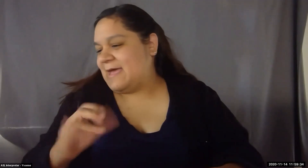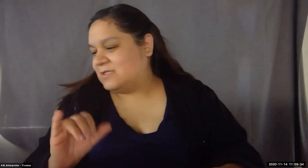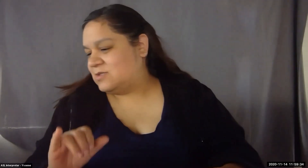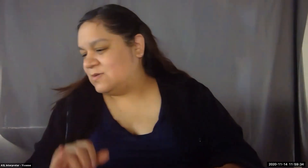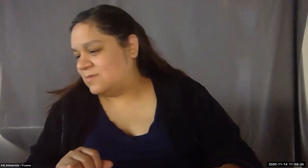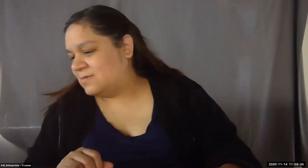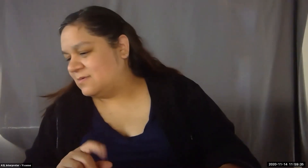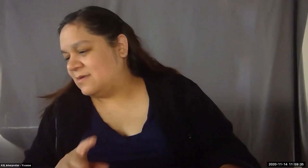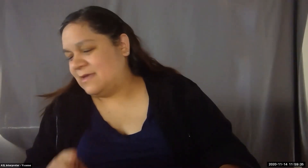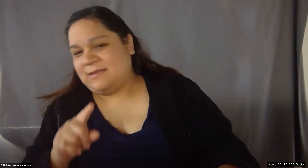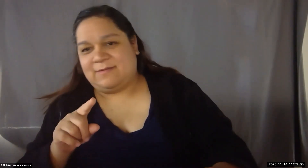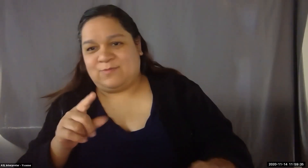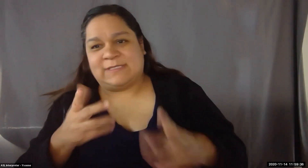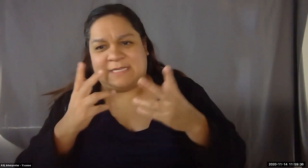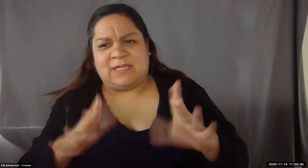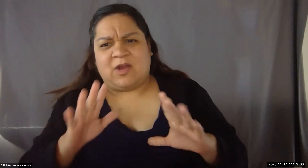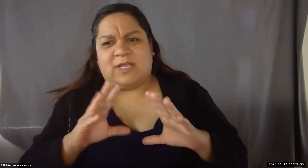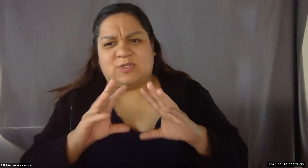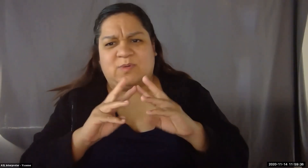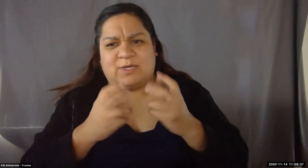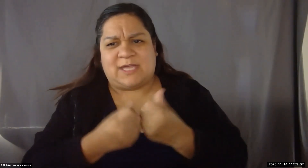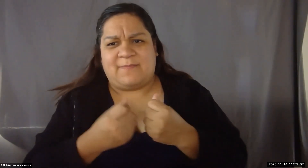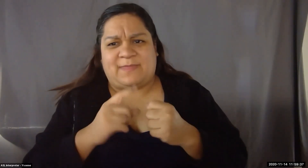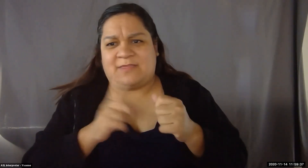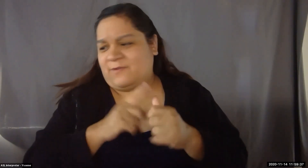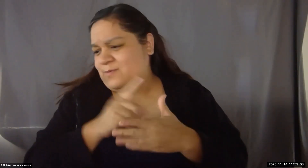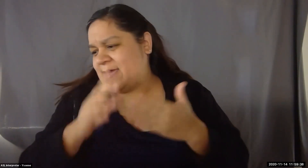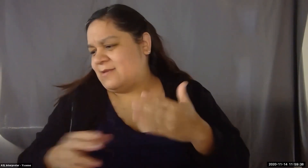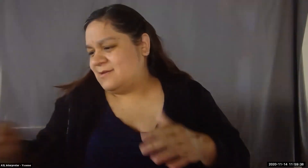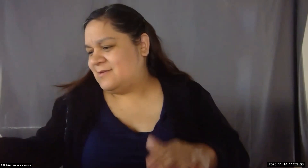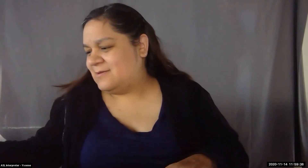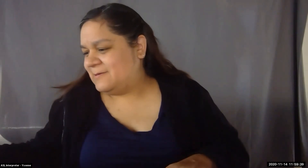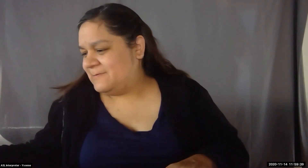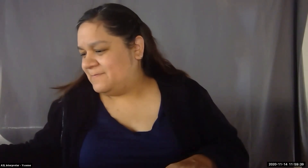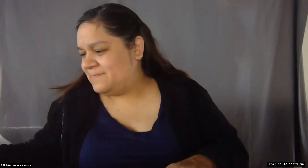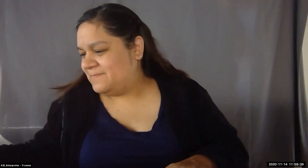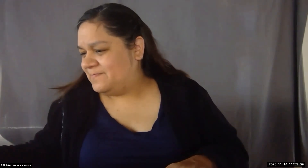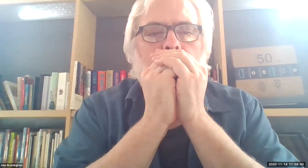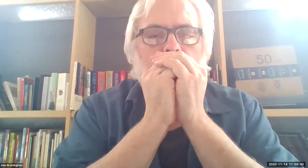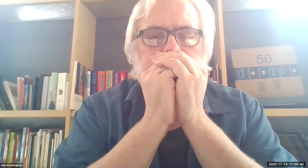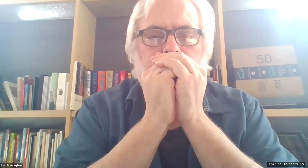your class too. And didn't he already do a workshop like the first weekend?